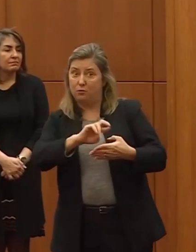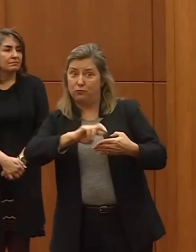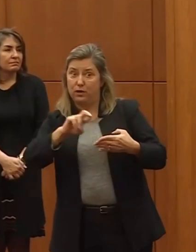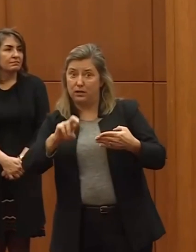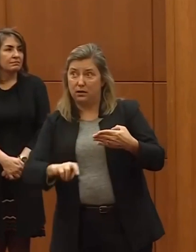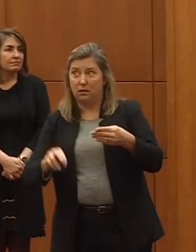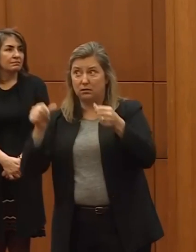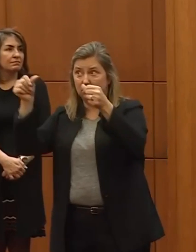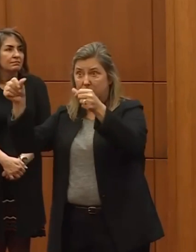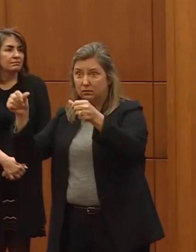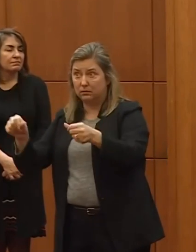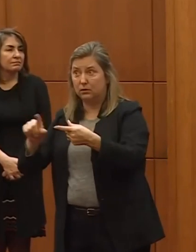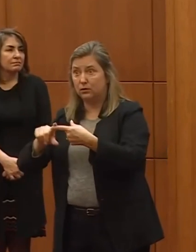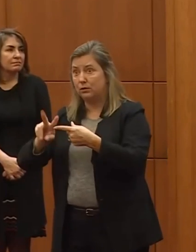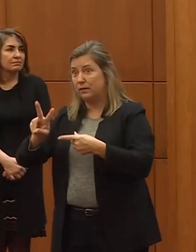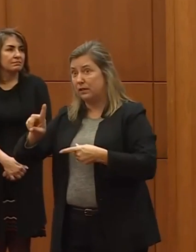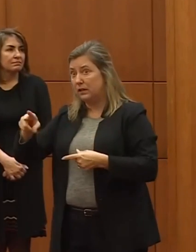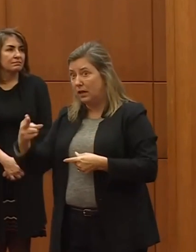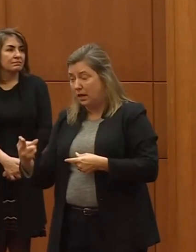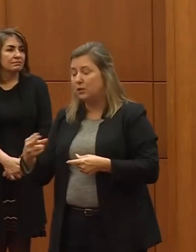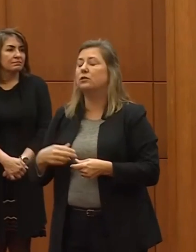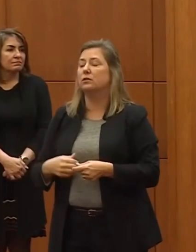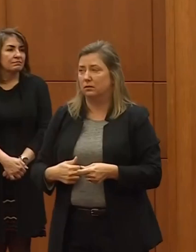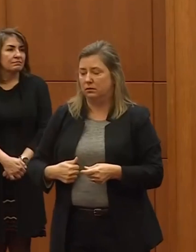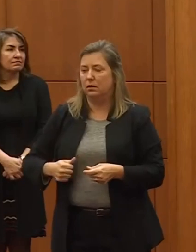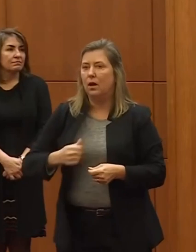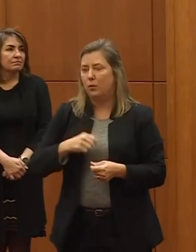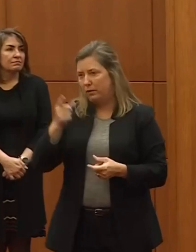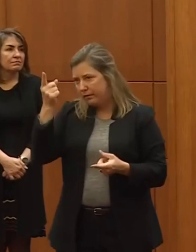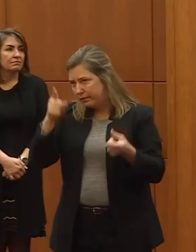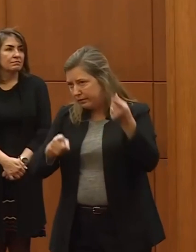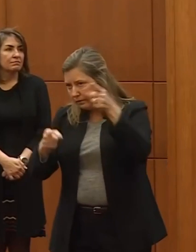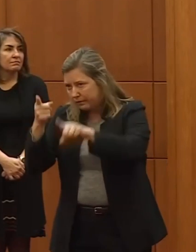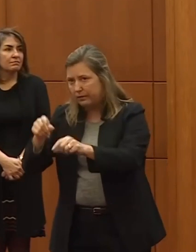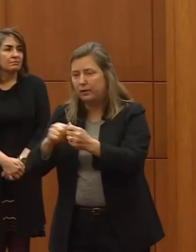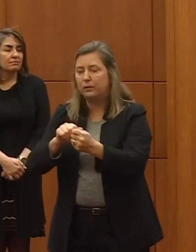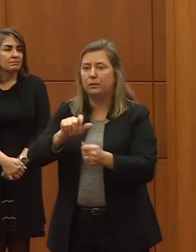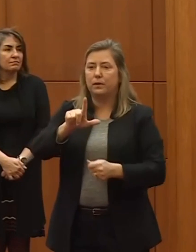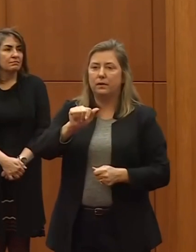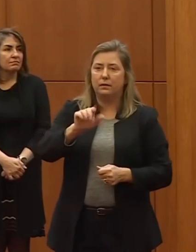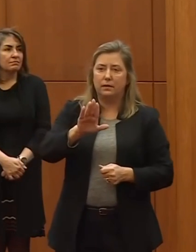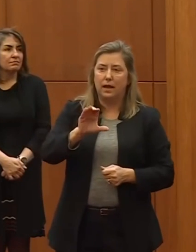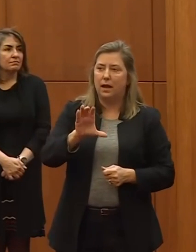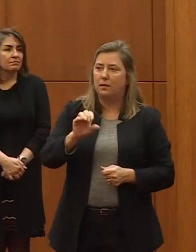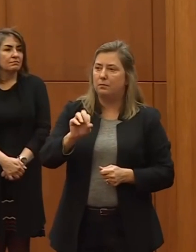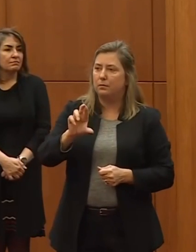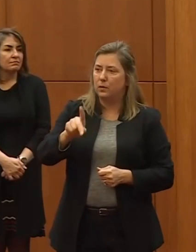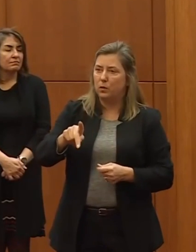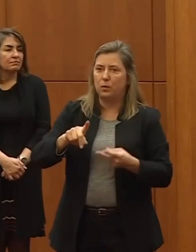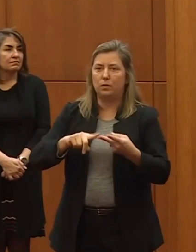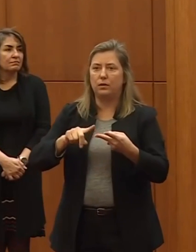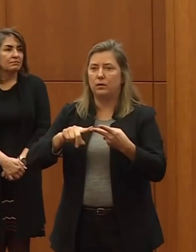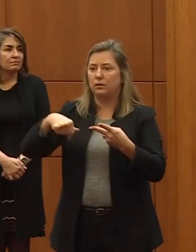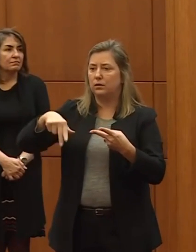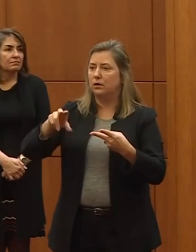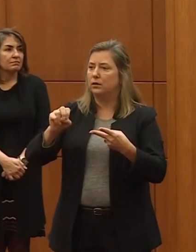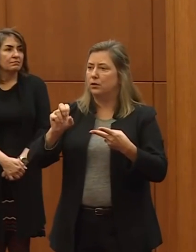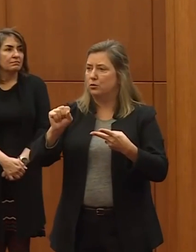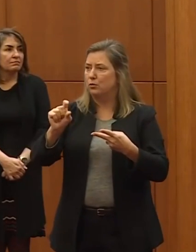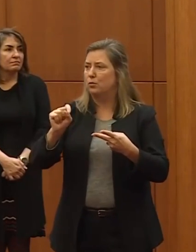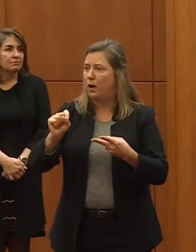tests are known to VDH. We've worked out agreements with LabCorp and Quest to receive reports